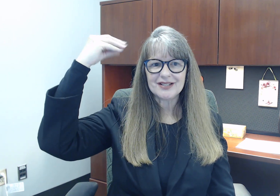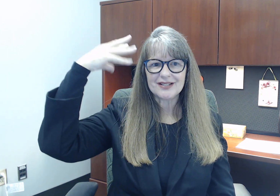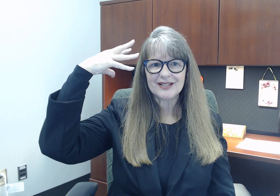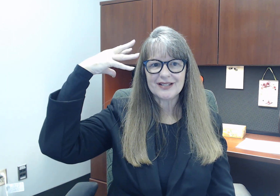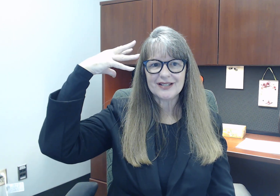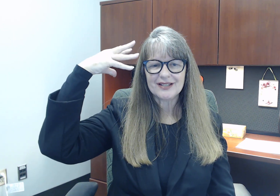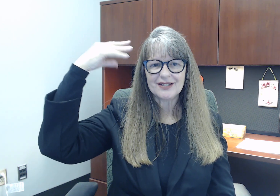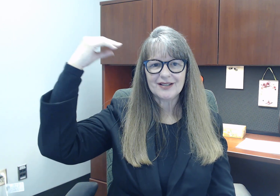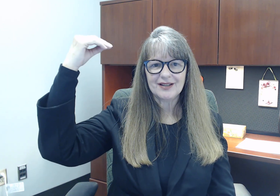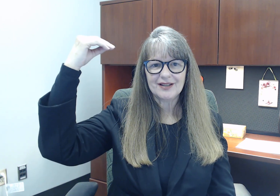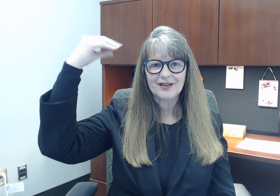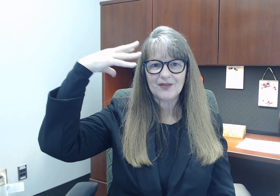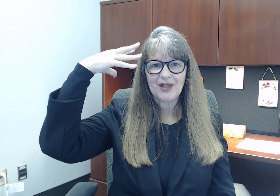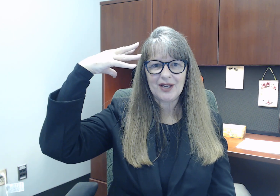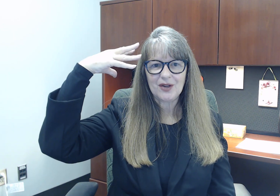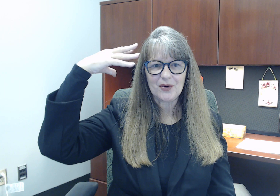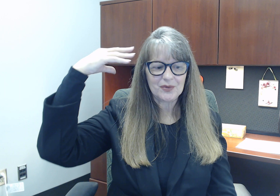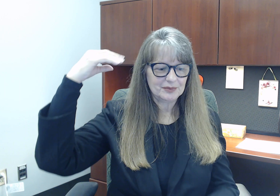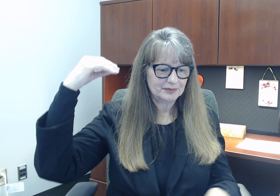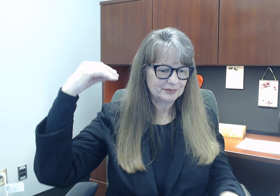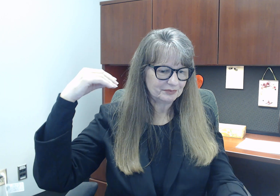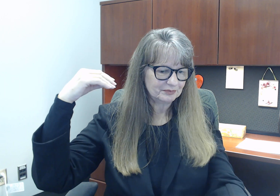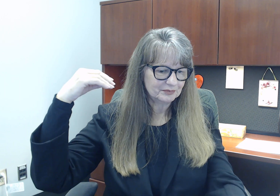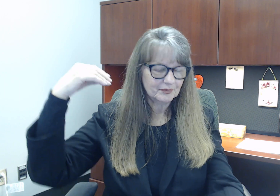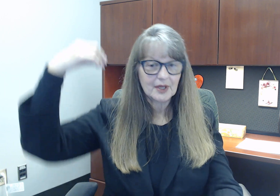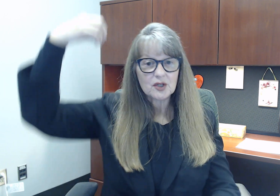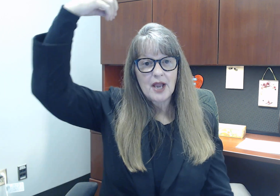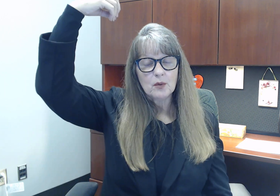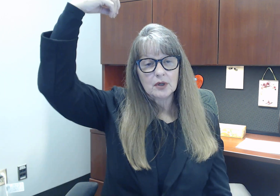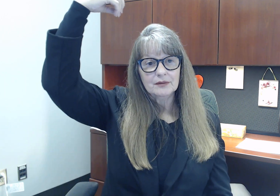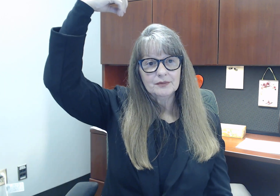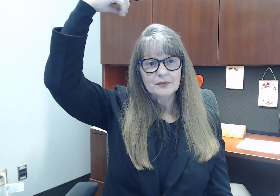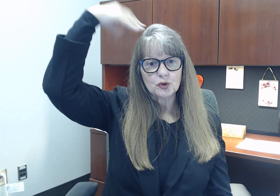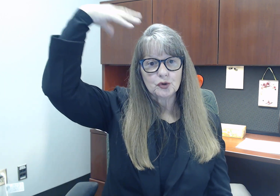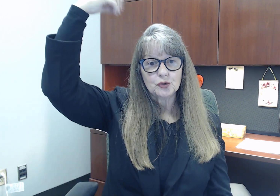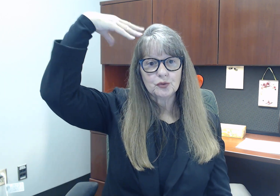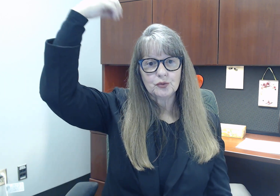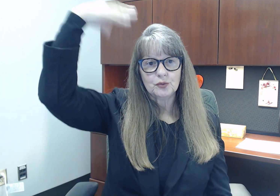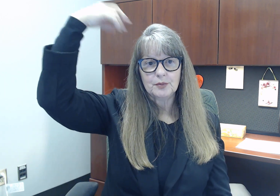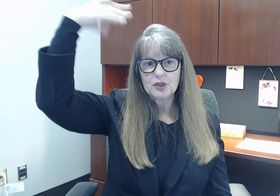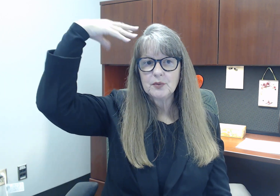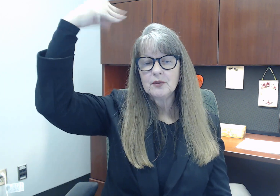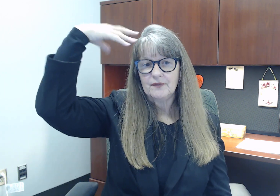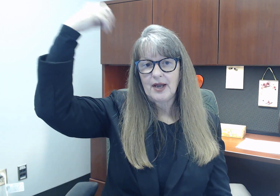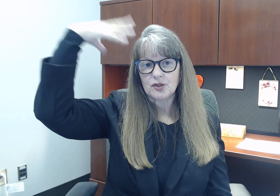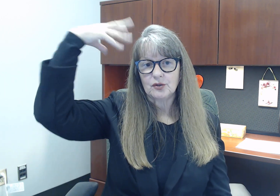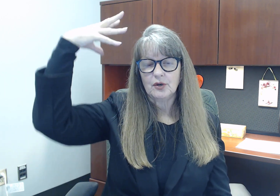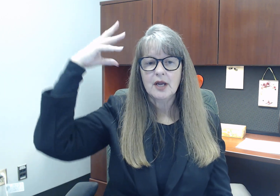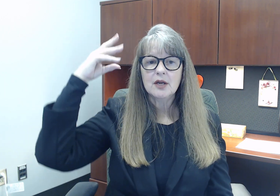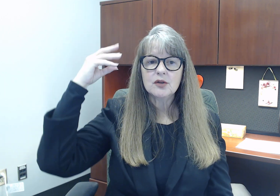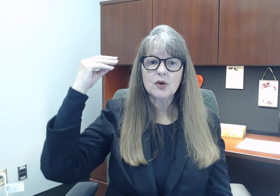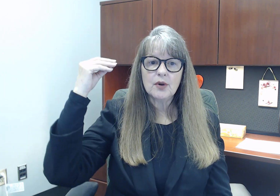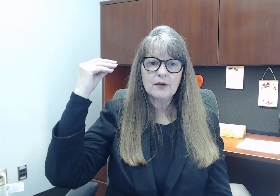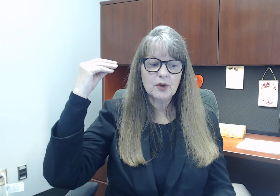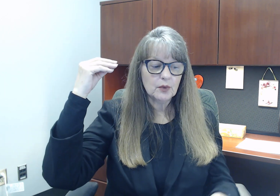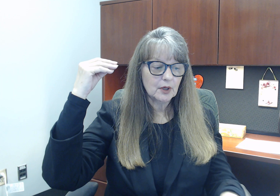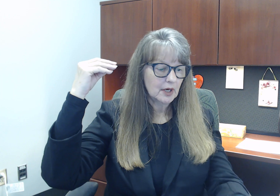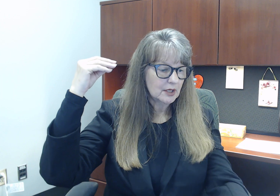is flattened O. Shower, but you would do it faster. So if you were doing